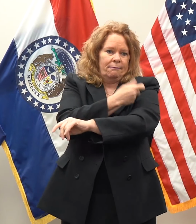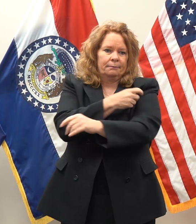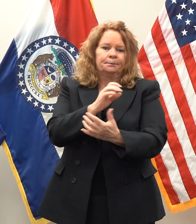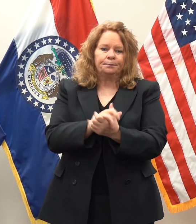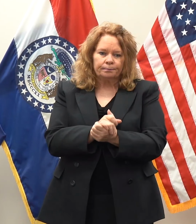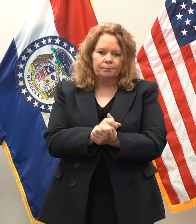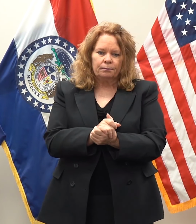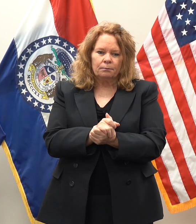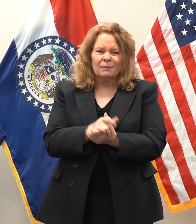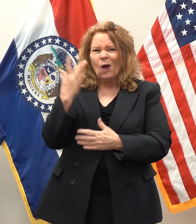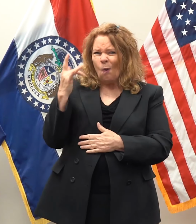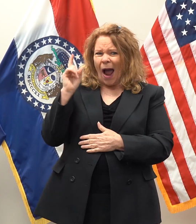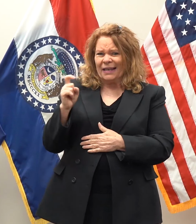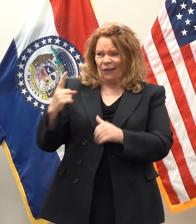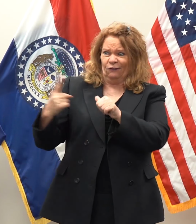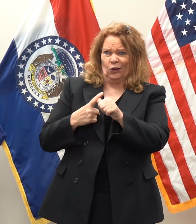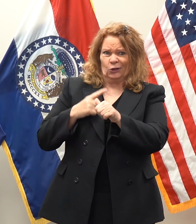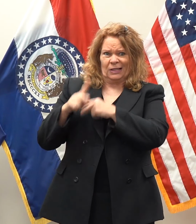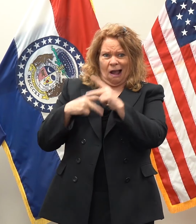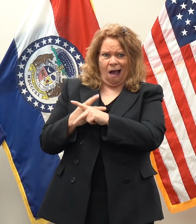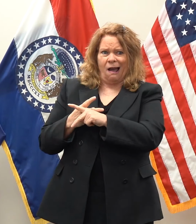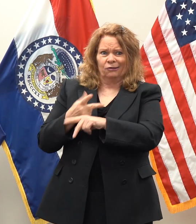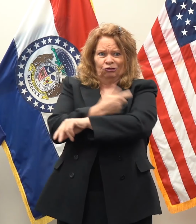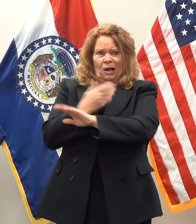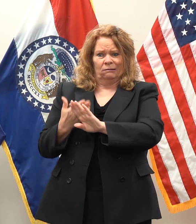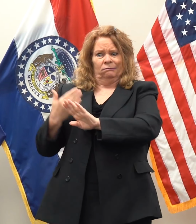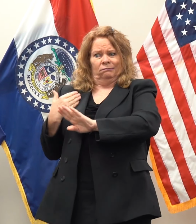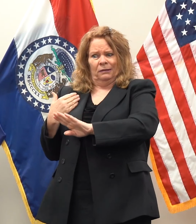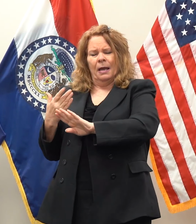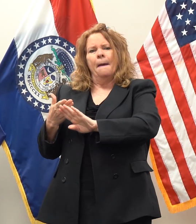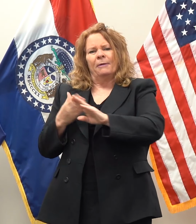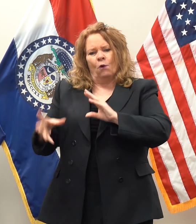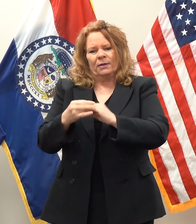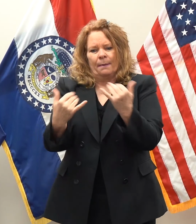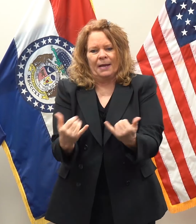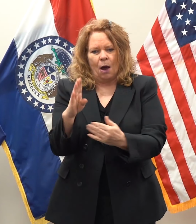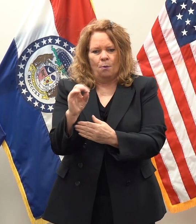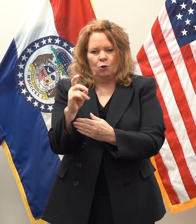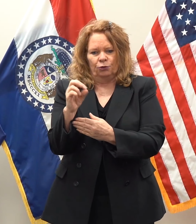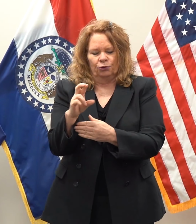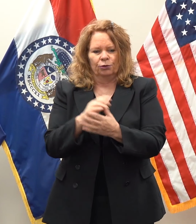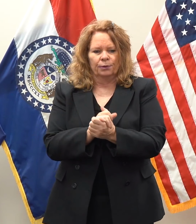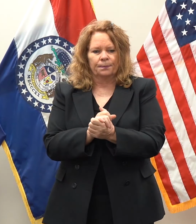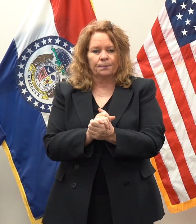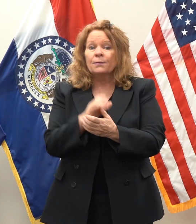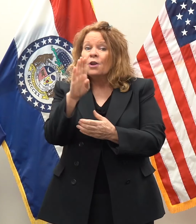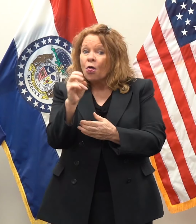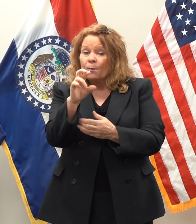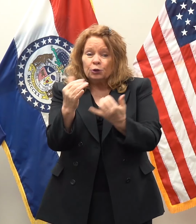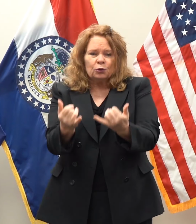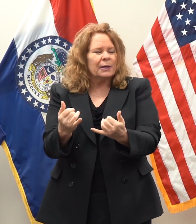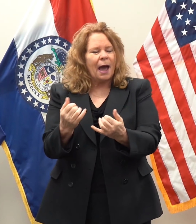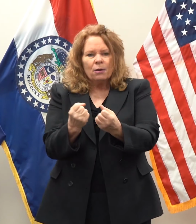and why we would need the original vaccine before we get the booster. And the booster is just that. It boosts